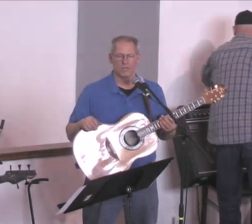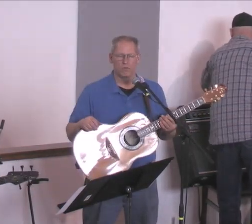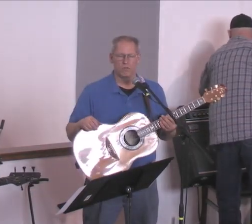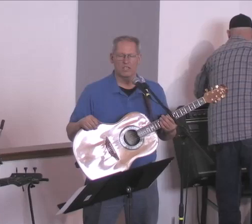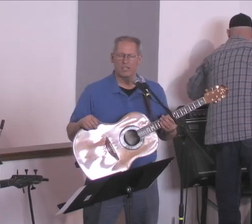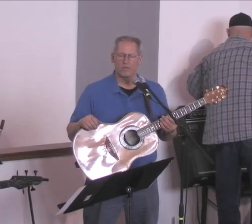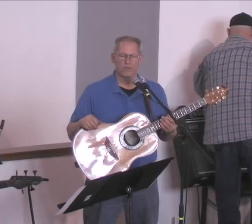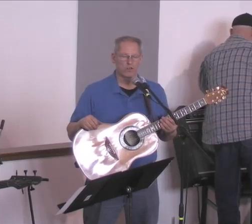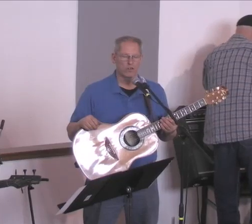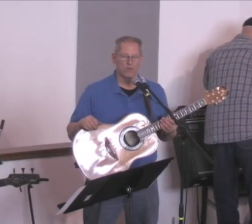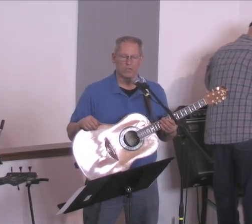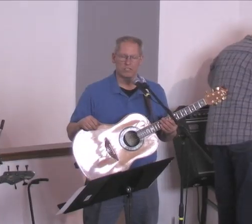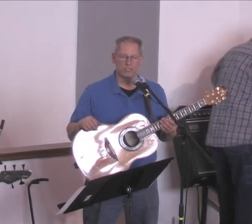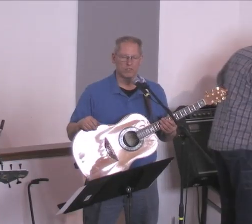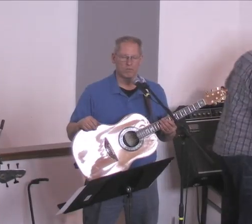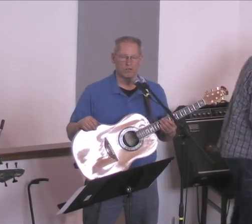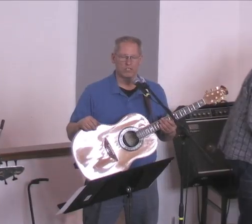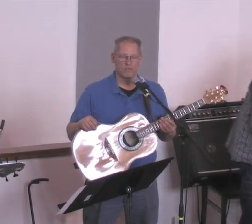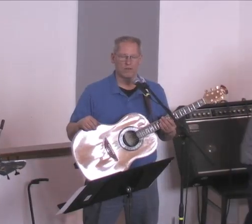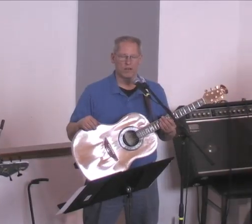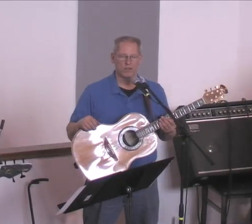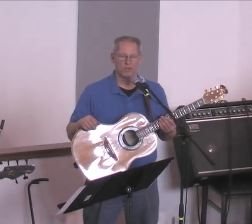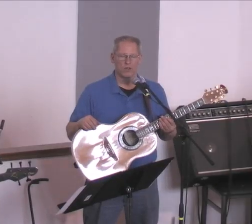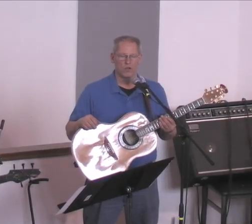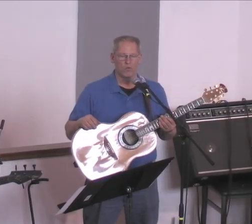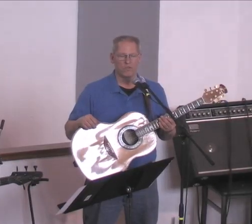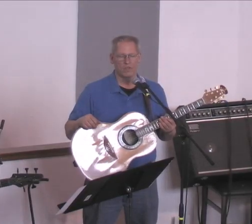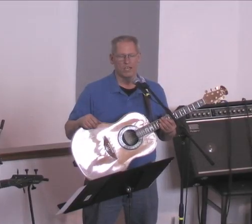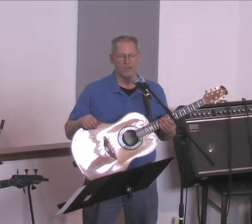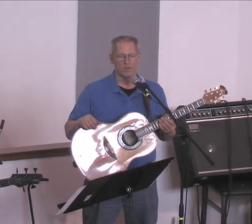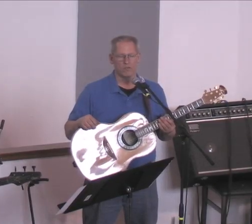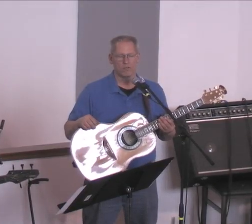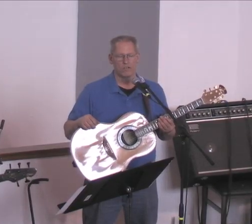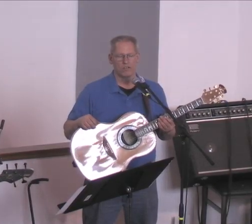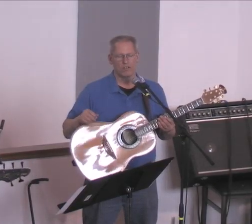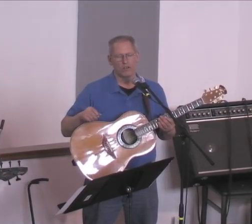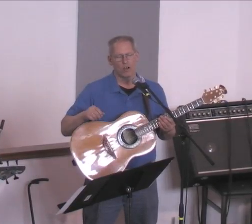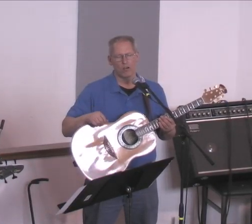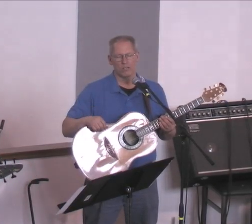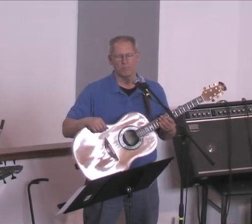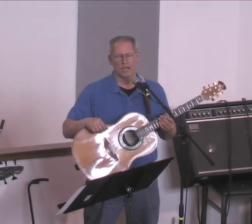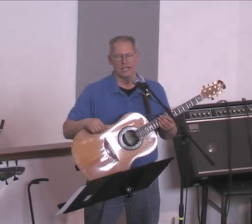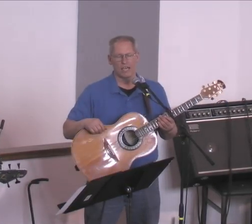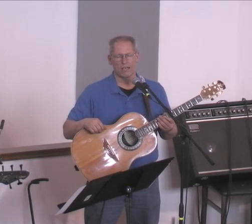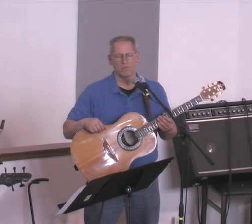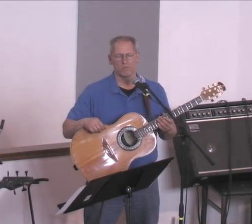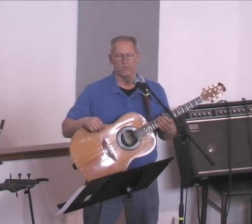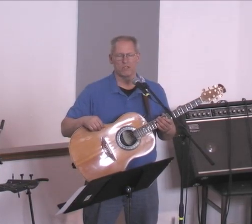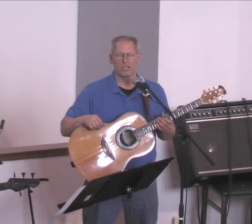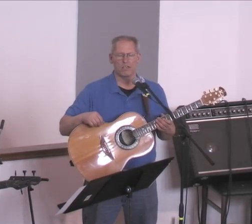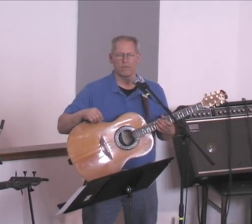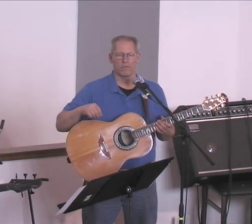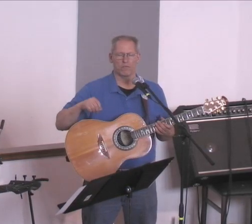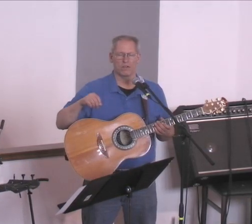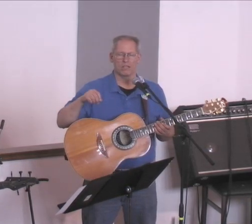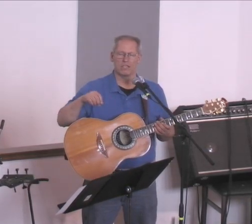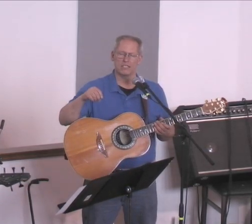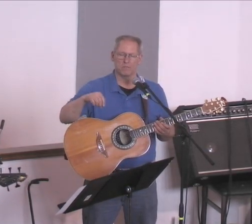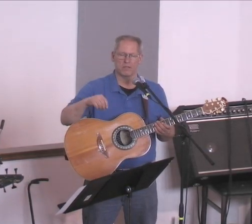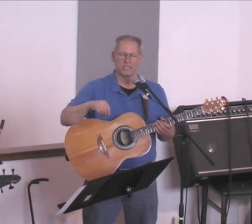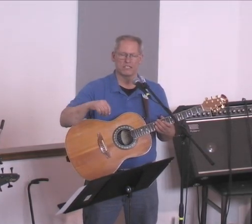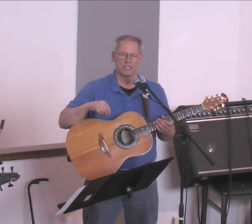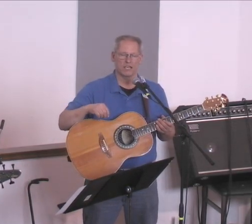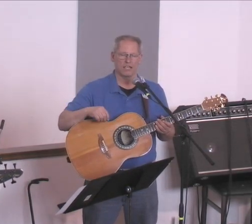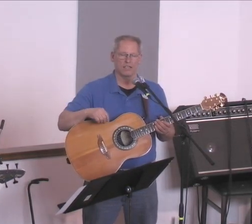that. We thank you for your grace and your mercy, Father. We thank you that you call us by name. We thank you for